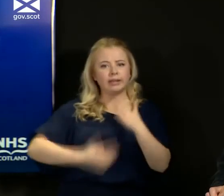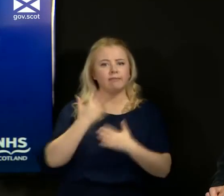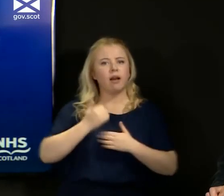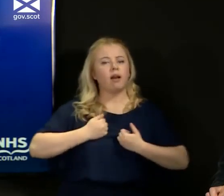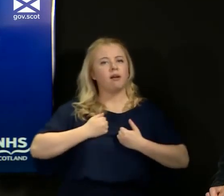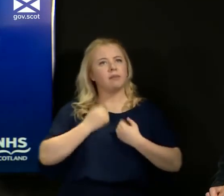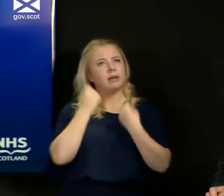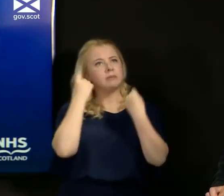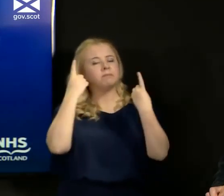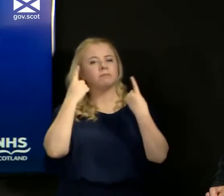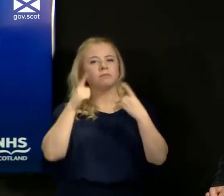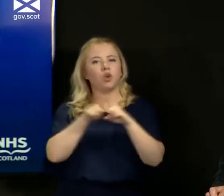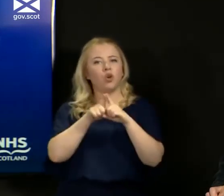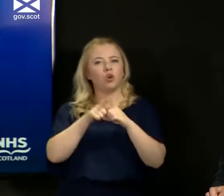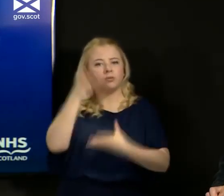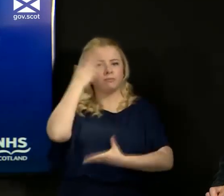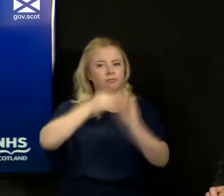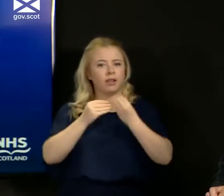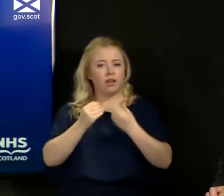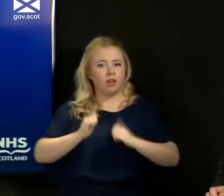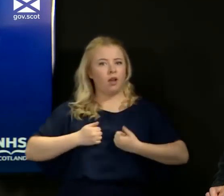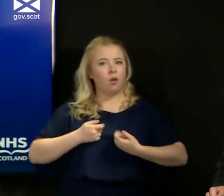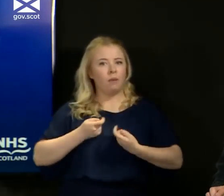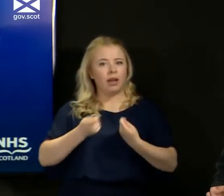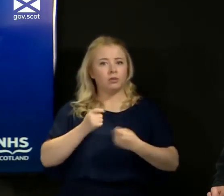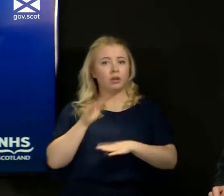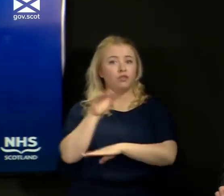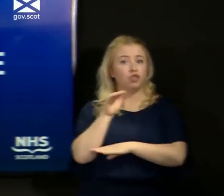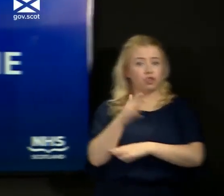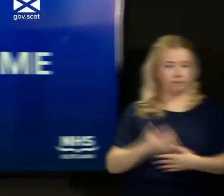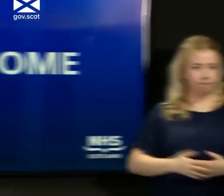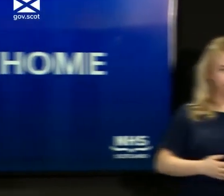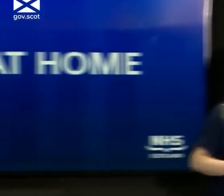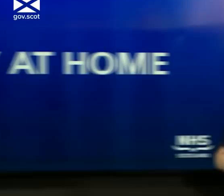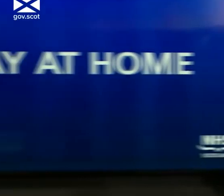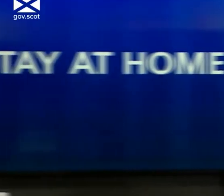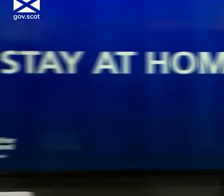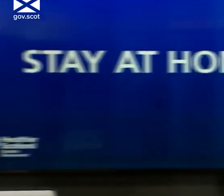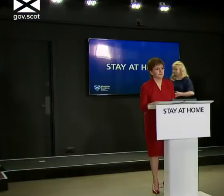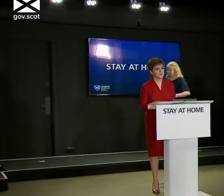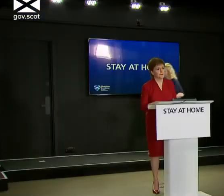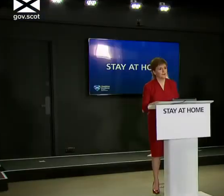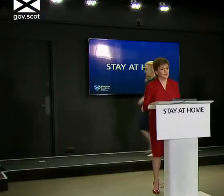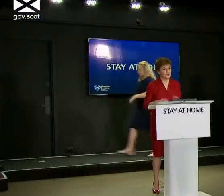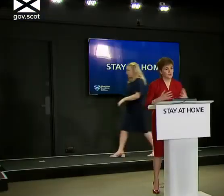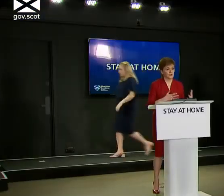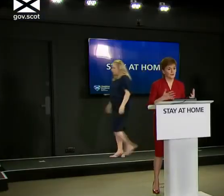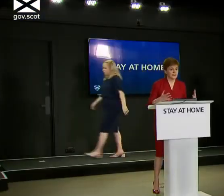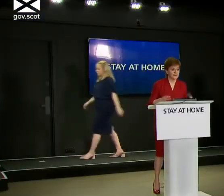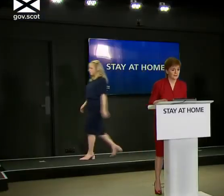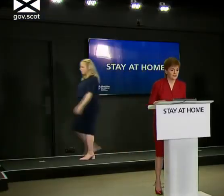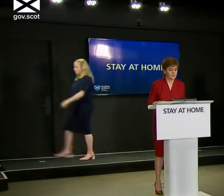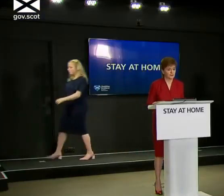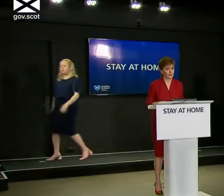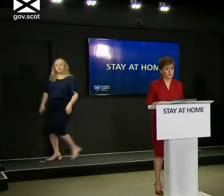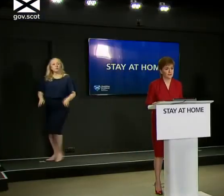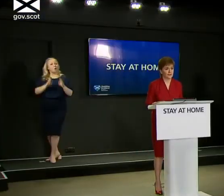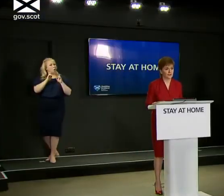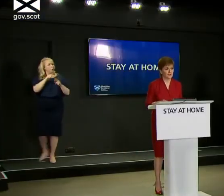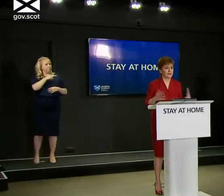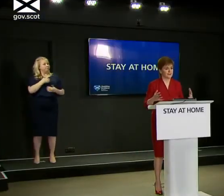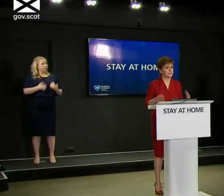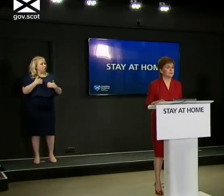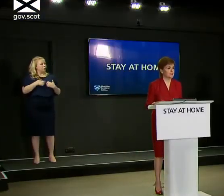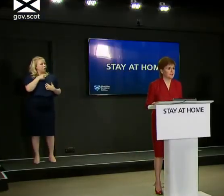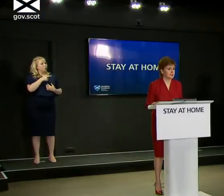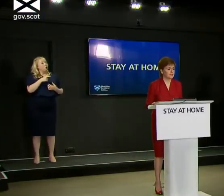our approaches to the management of COVID-19 in the future. Thank you very much, Gregor. I hope that was of some interest to you. And what that demonstrates, of course, is